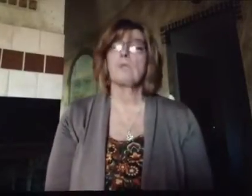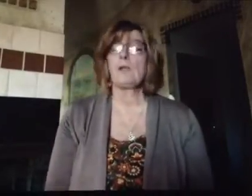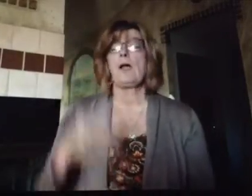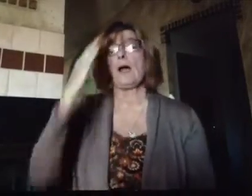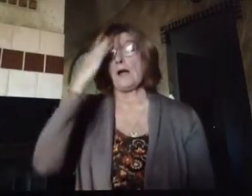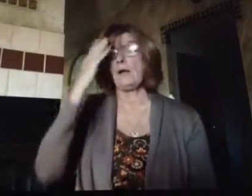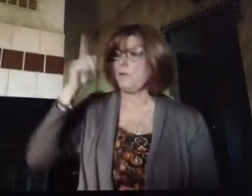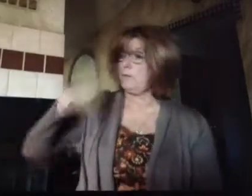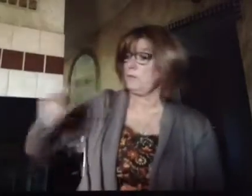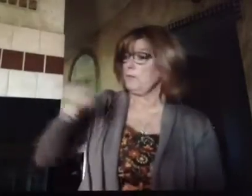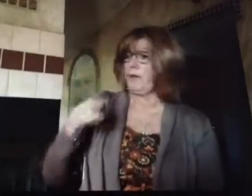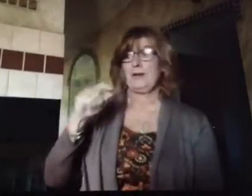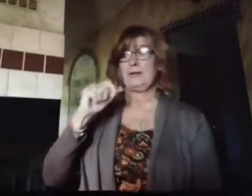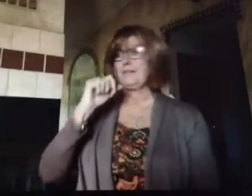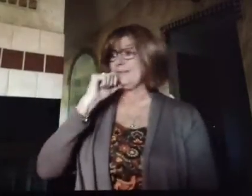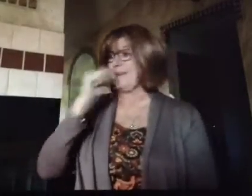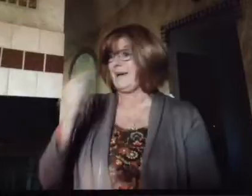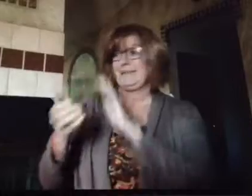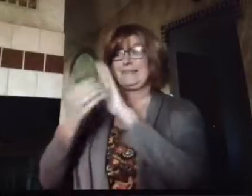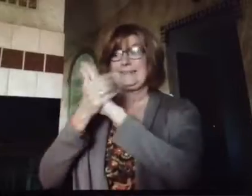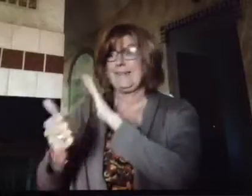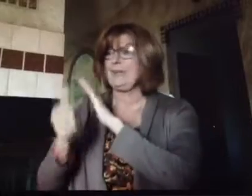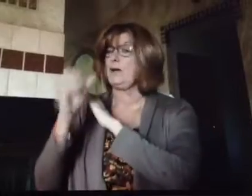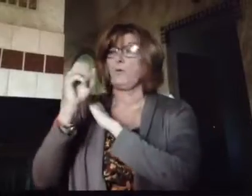skill. And I know those students